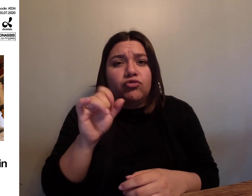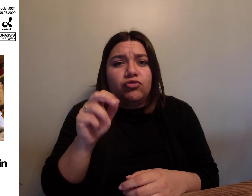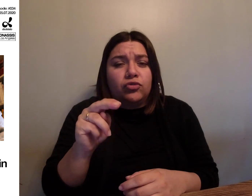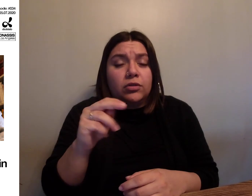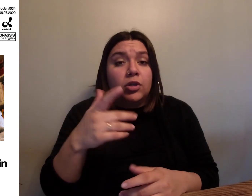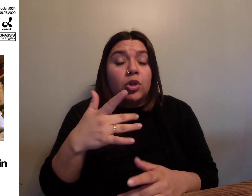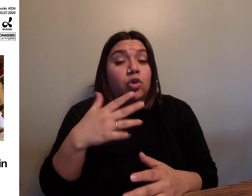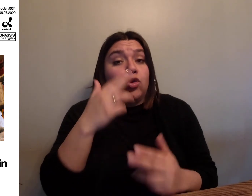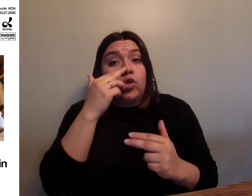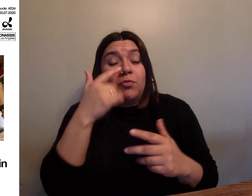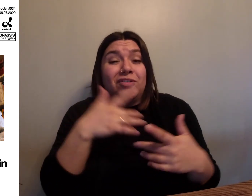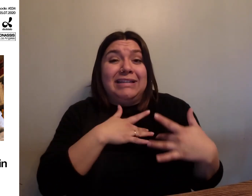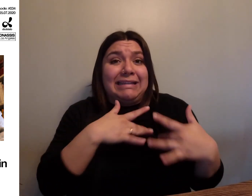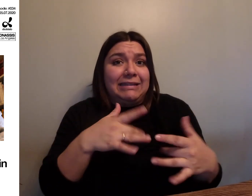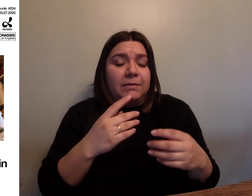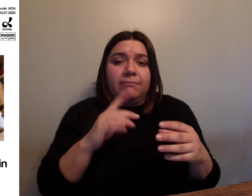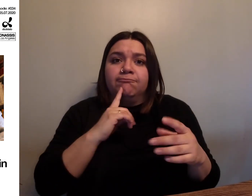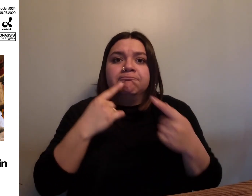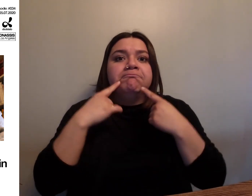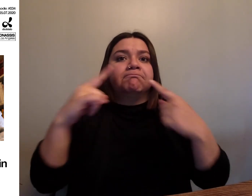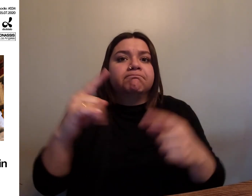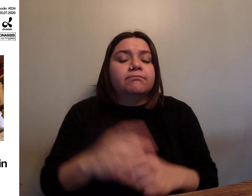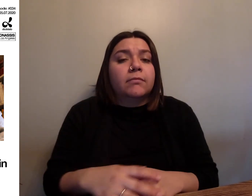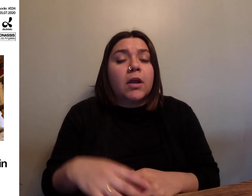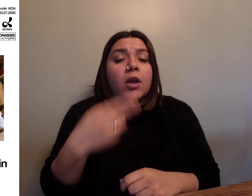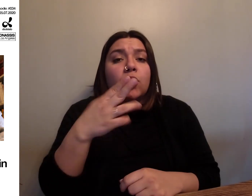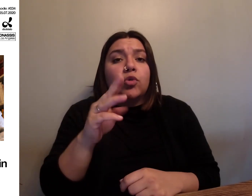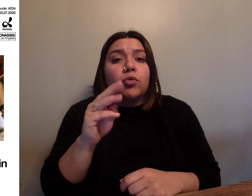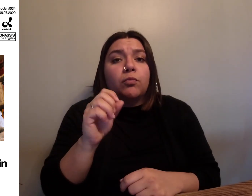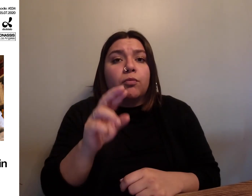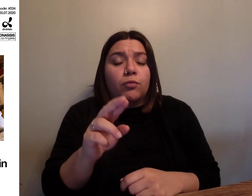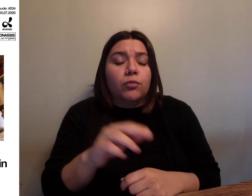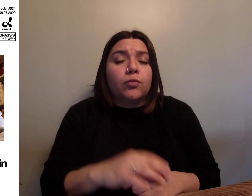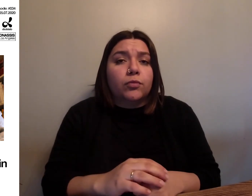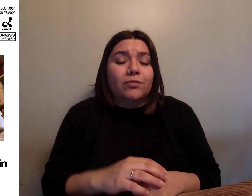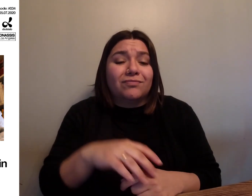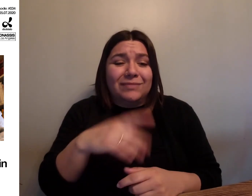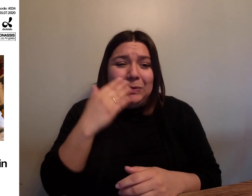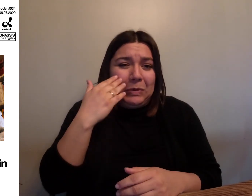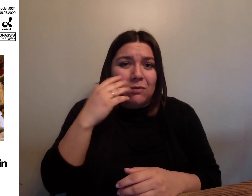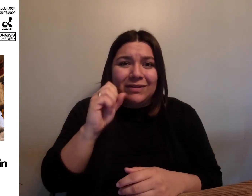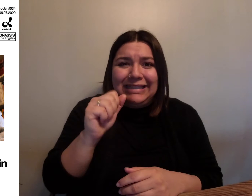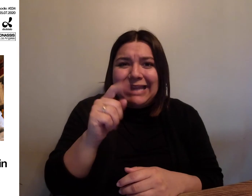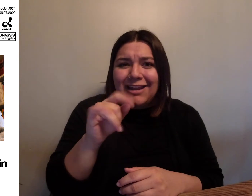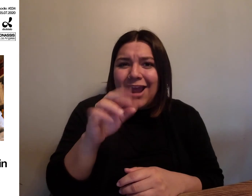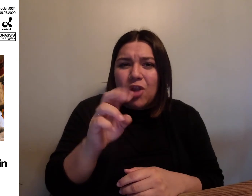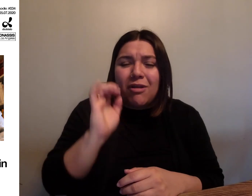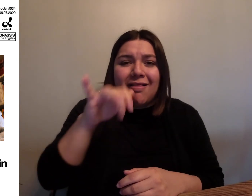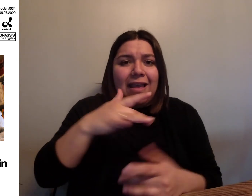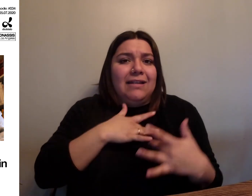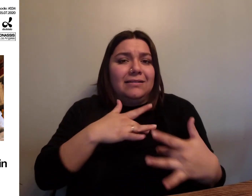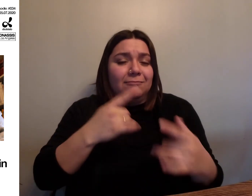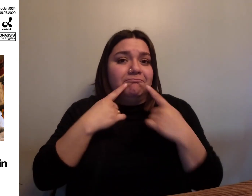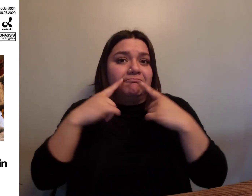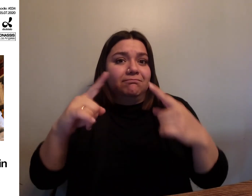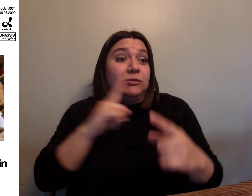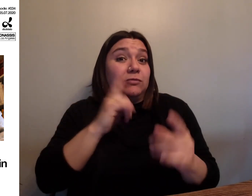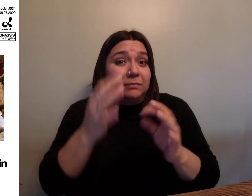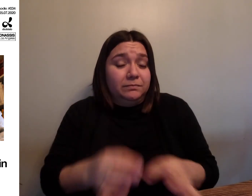is always flourishing. Humor, satire, sure, that's very